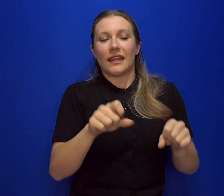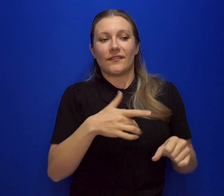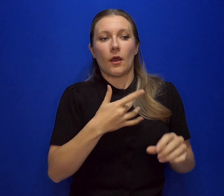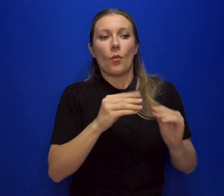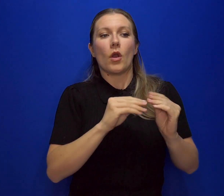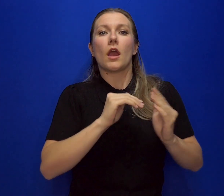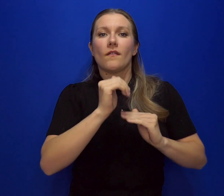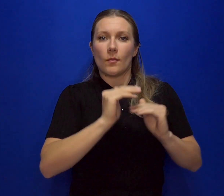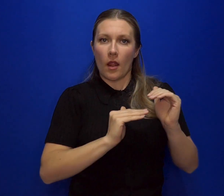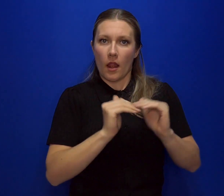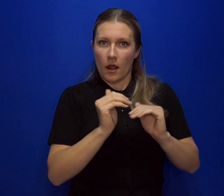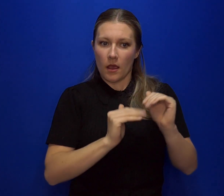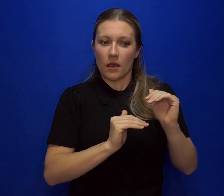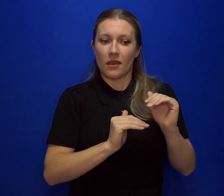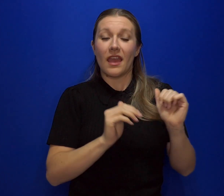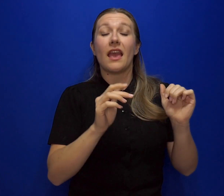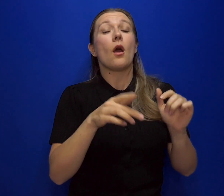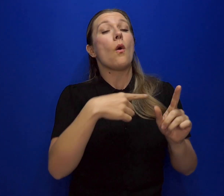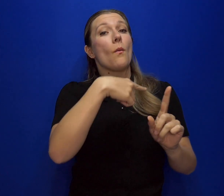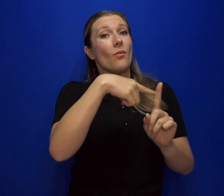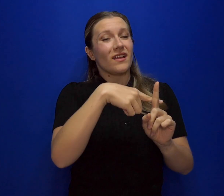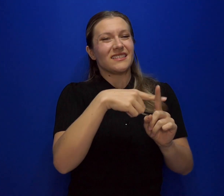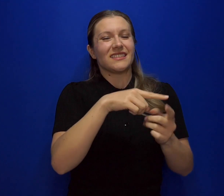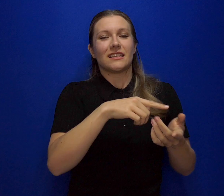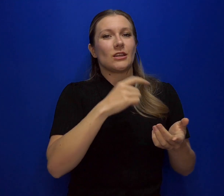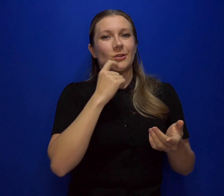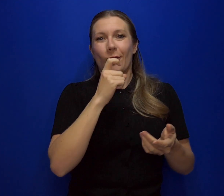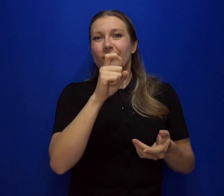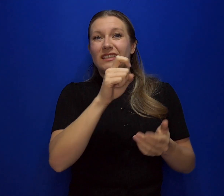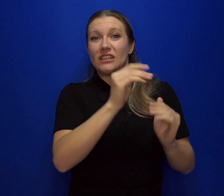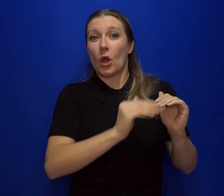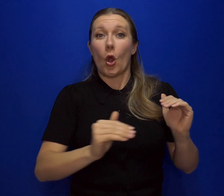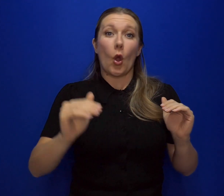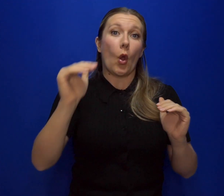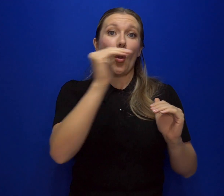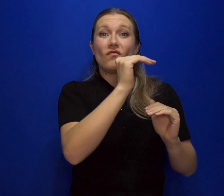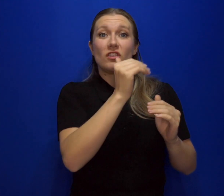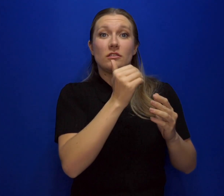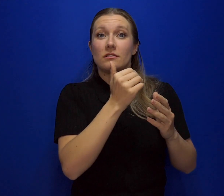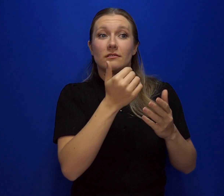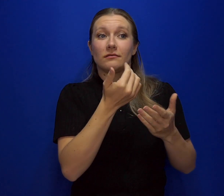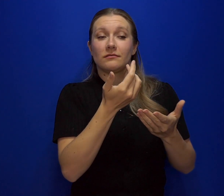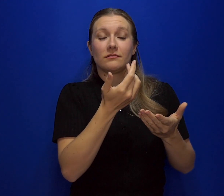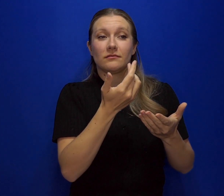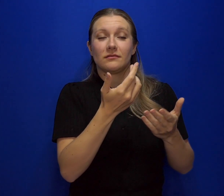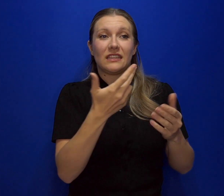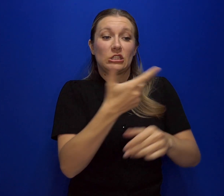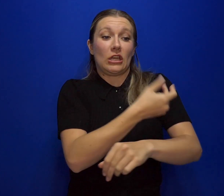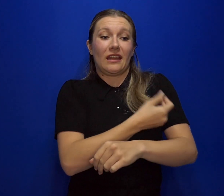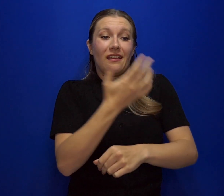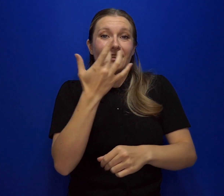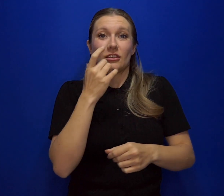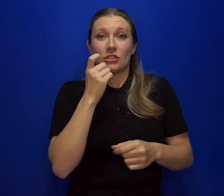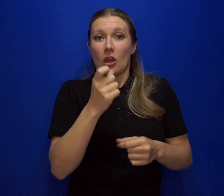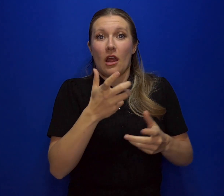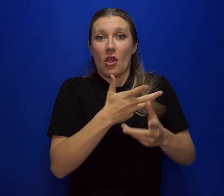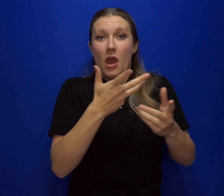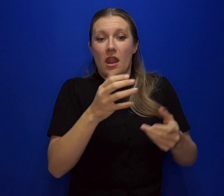that does. Right. And with less need to over treat because there's not as much insulin left laying around. Yeah. Right.